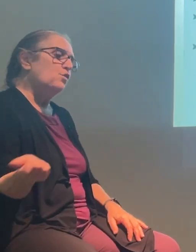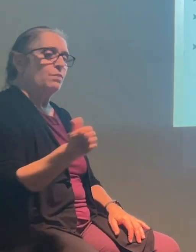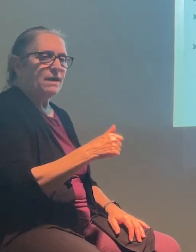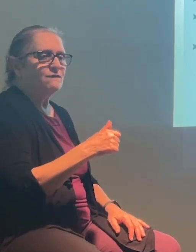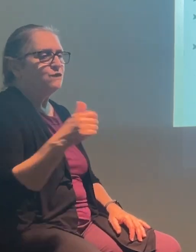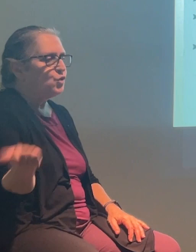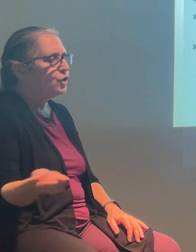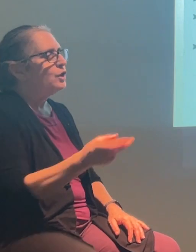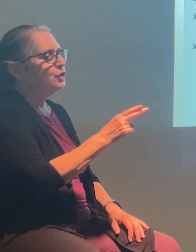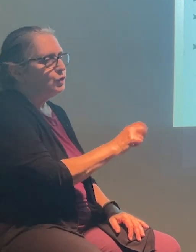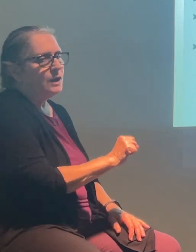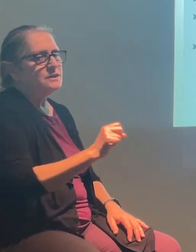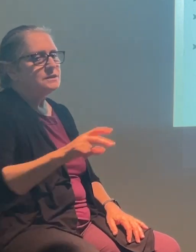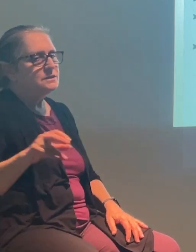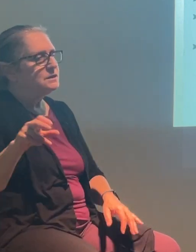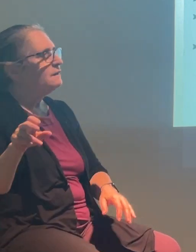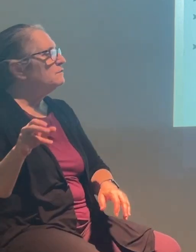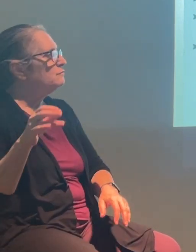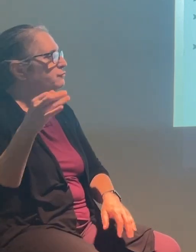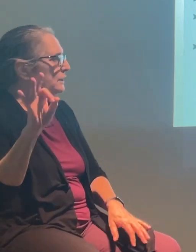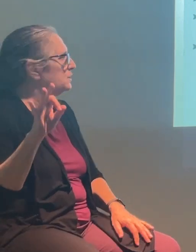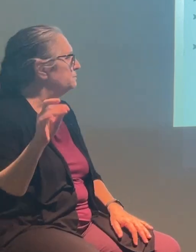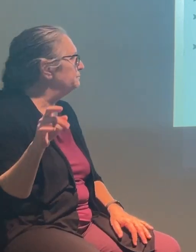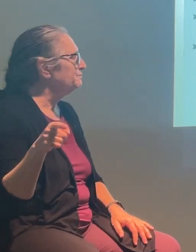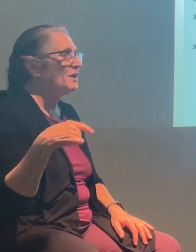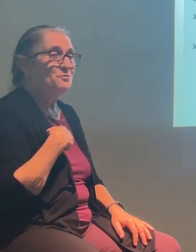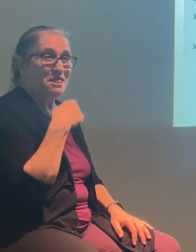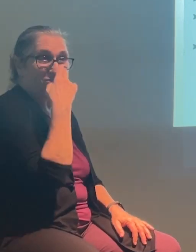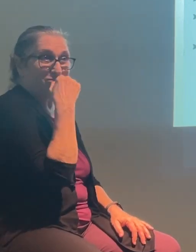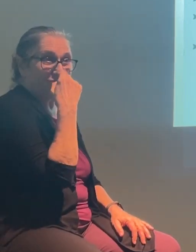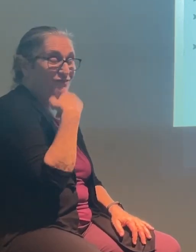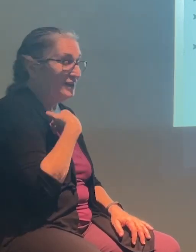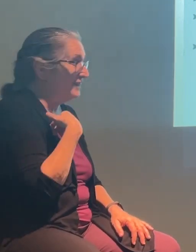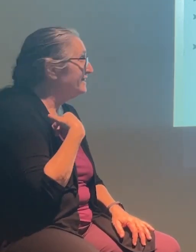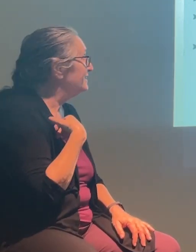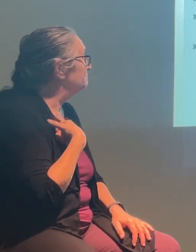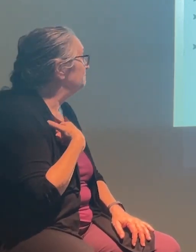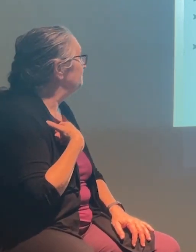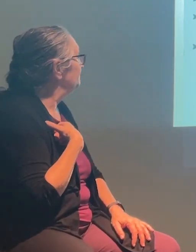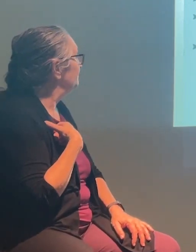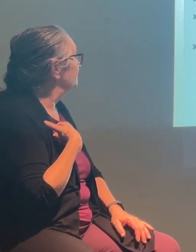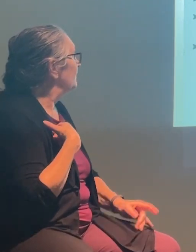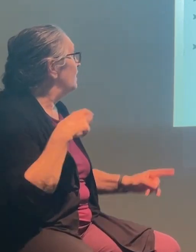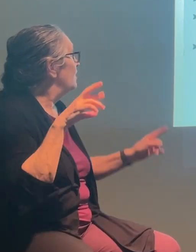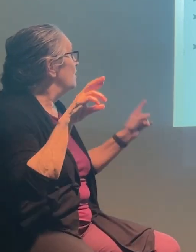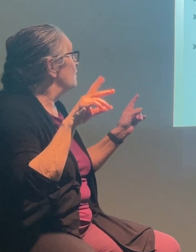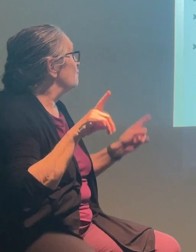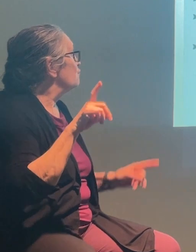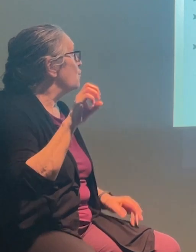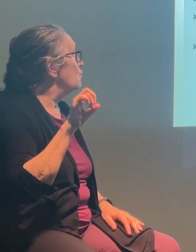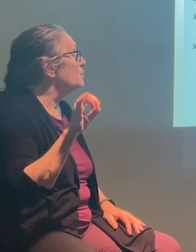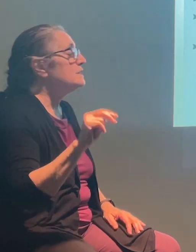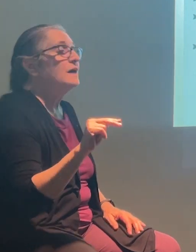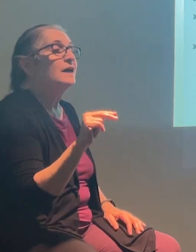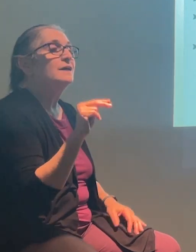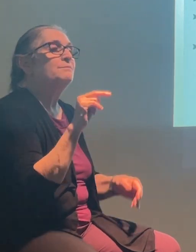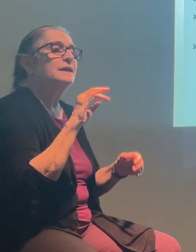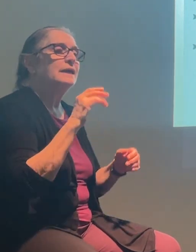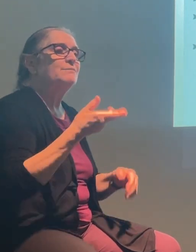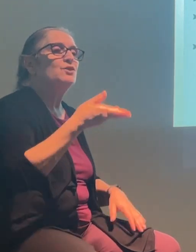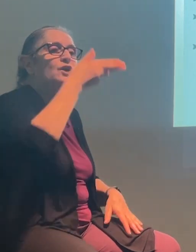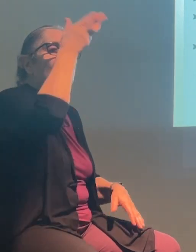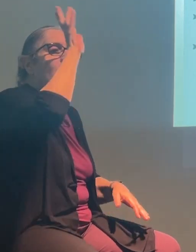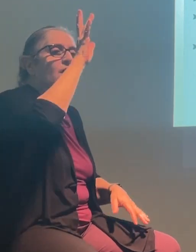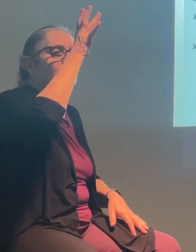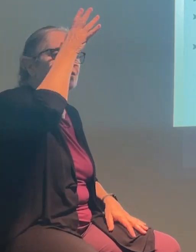with the US. And this is the thing that made me laugh when I saw it. So Rodin became the godfather